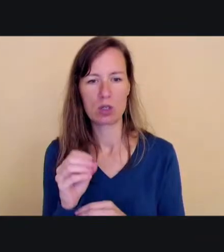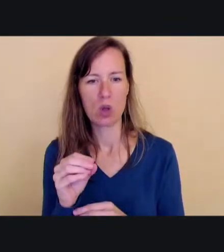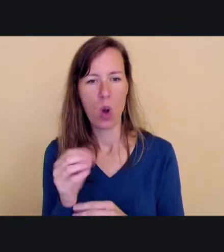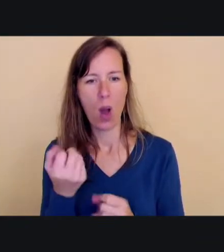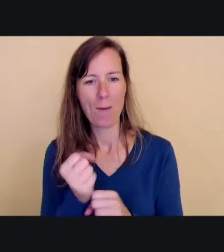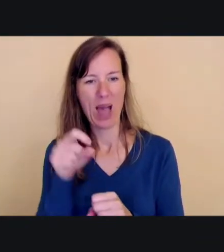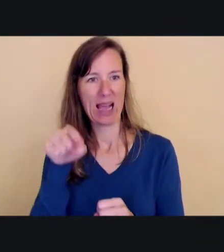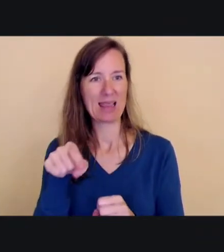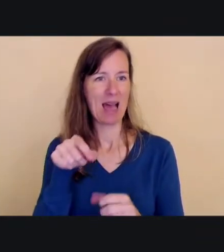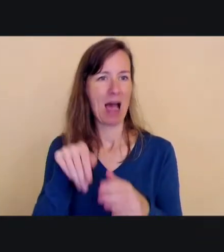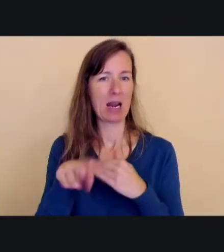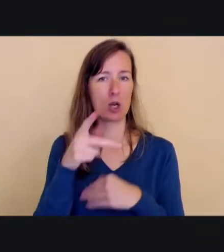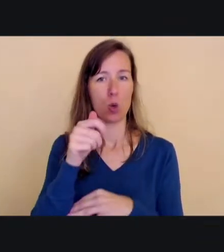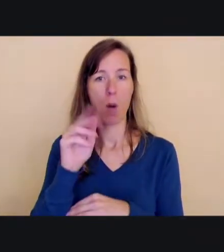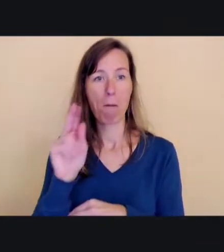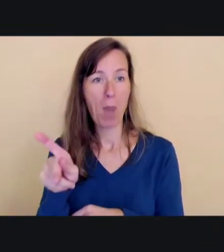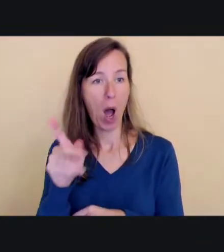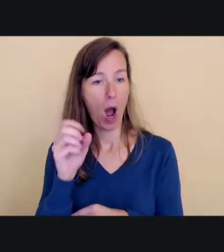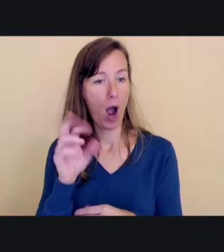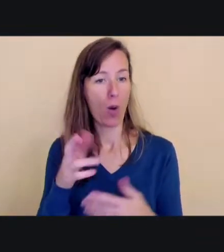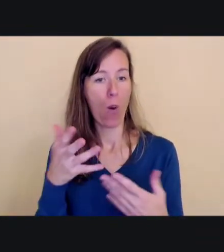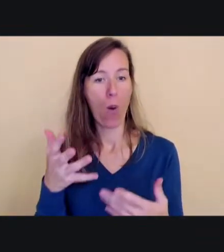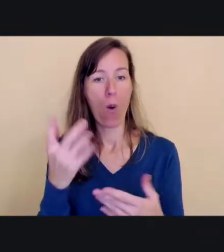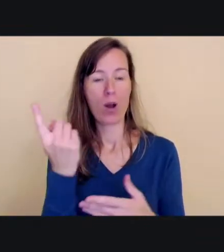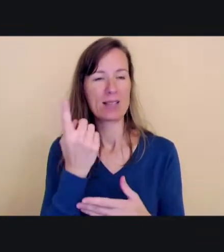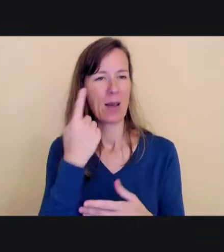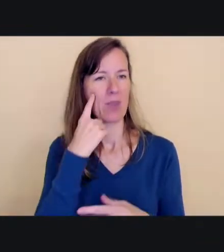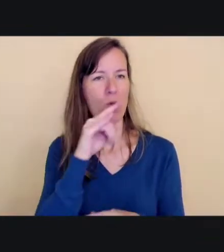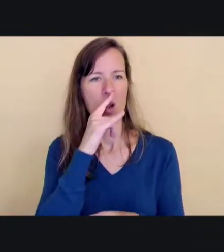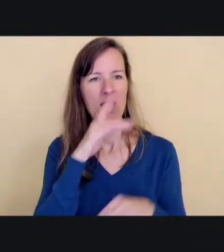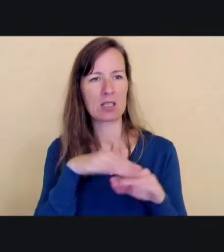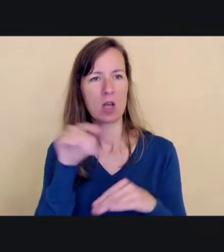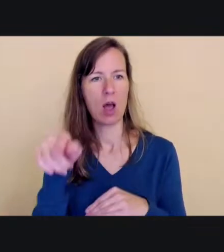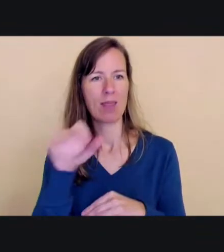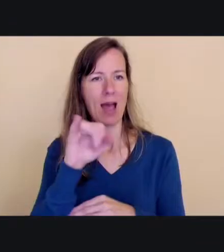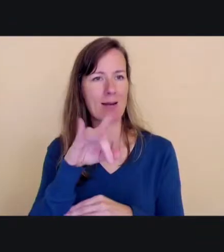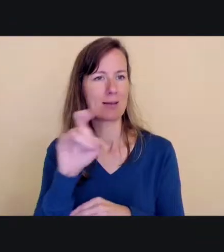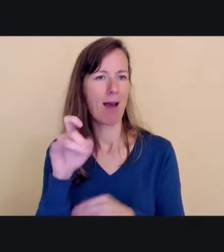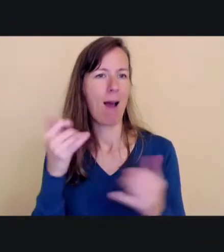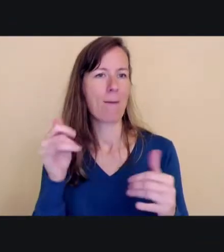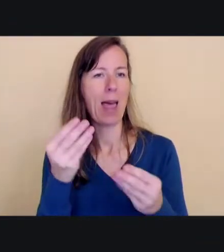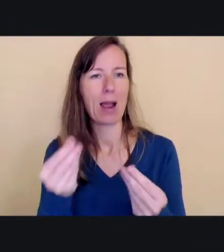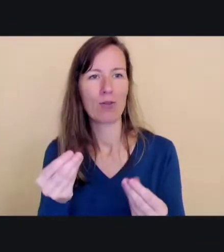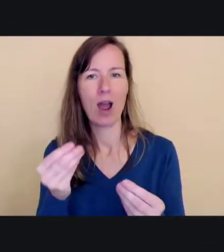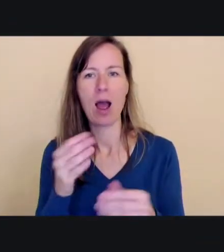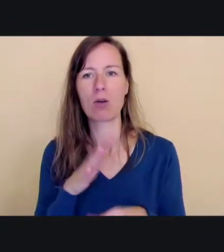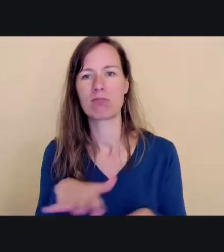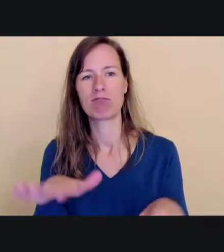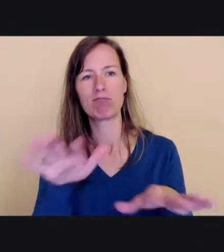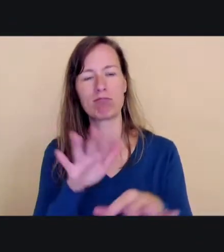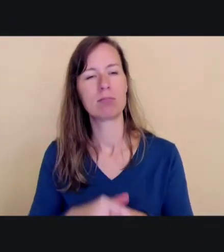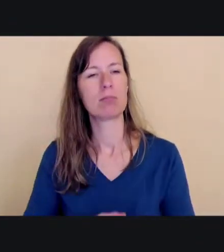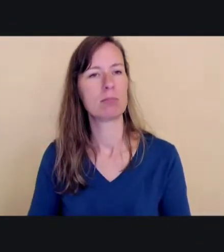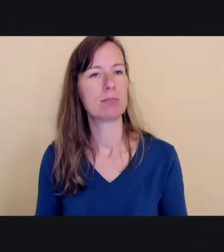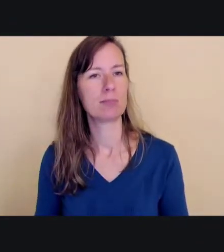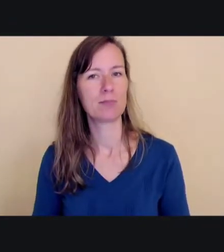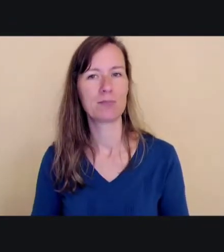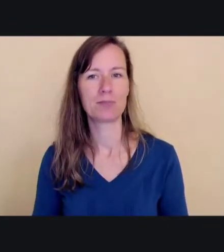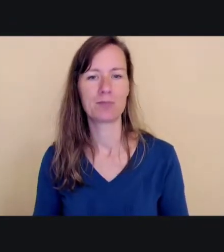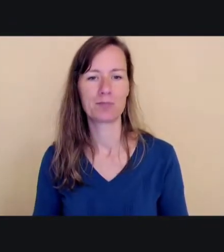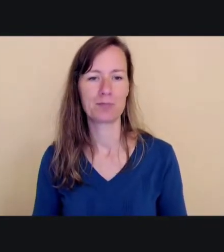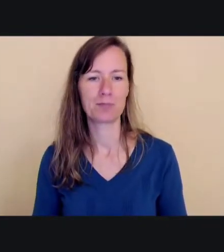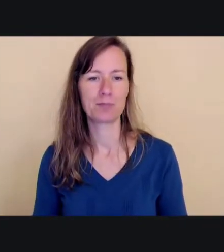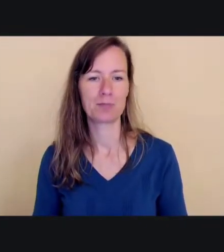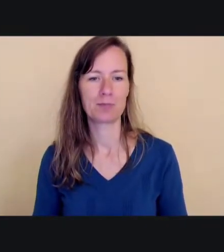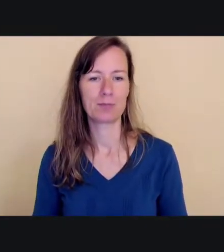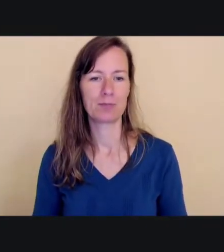the kids on that side, as far as we have some type of playground structure to be there. But again, my stuff dealt more towards